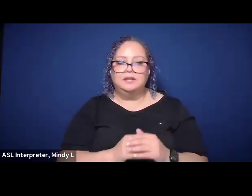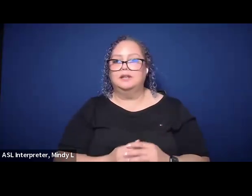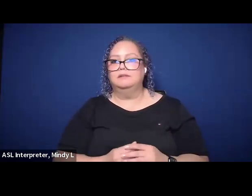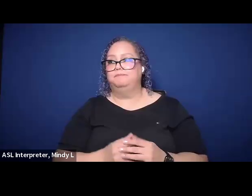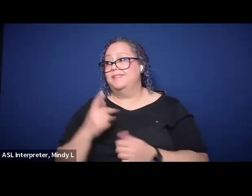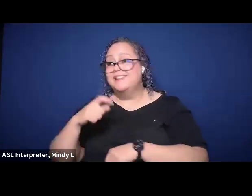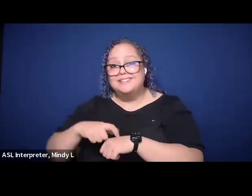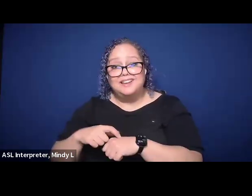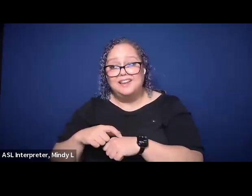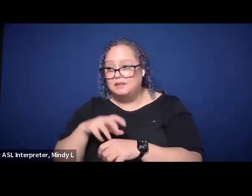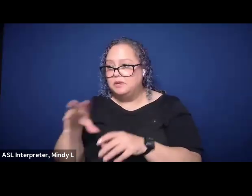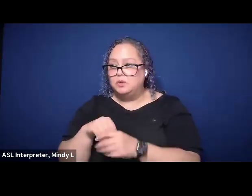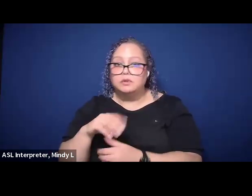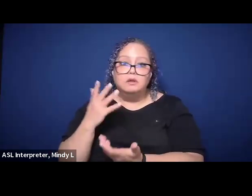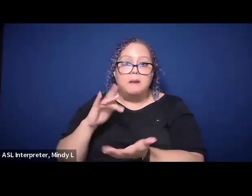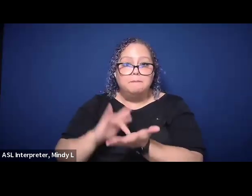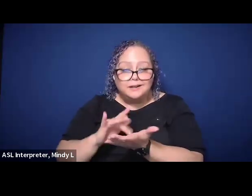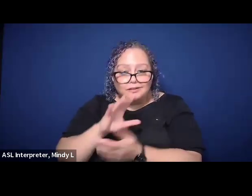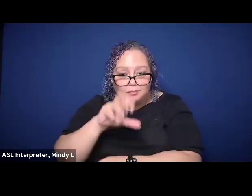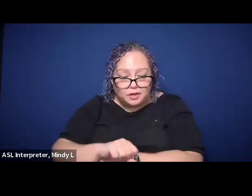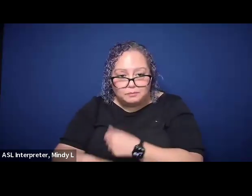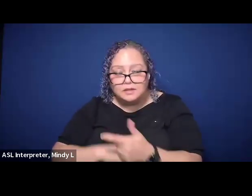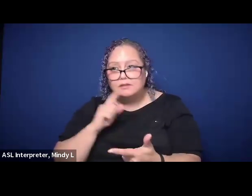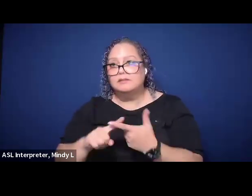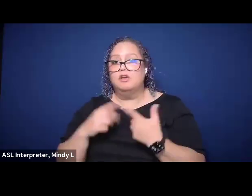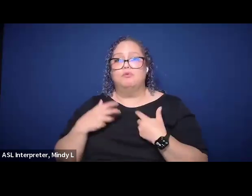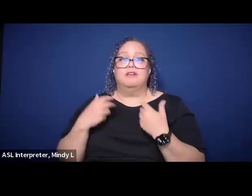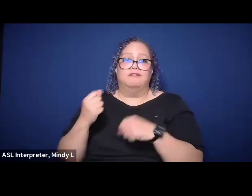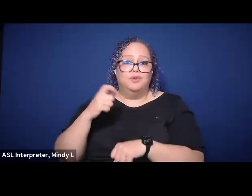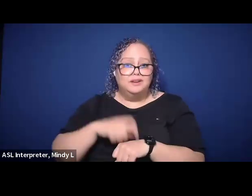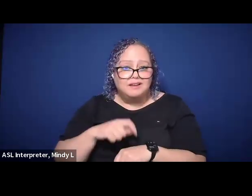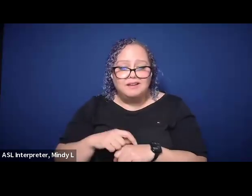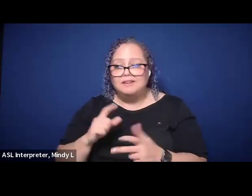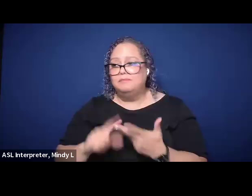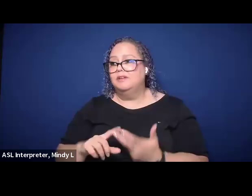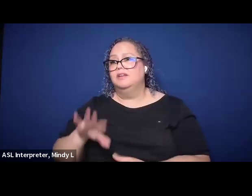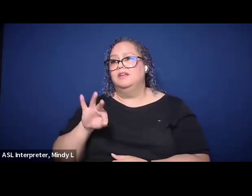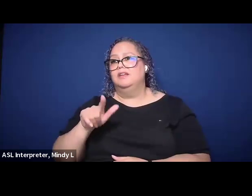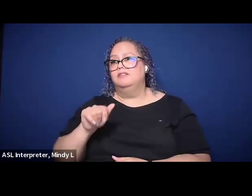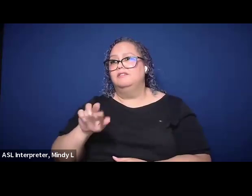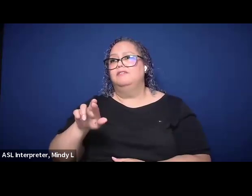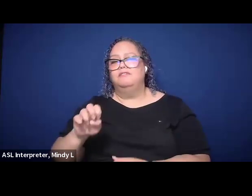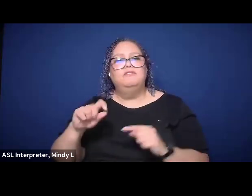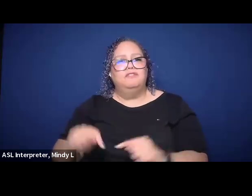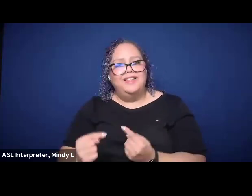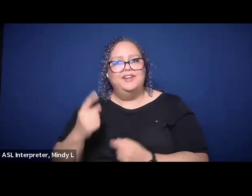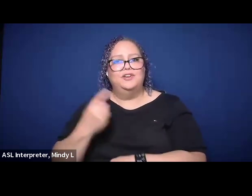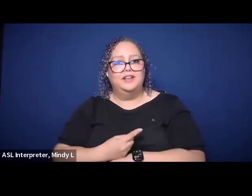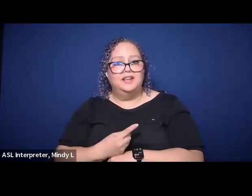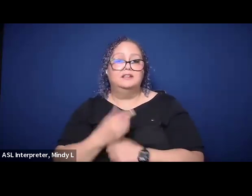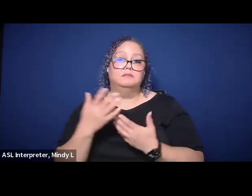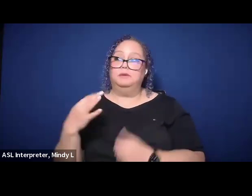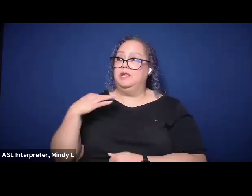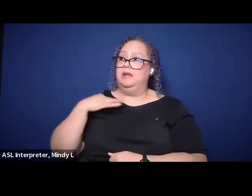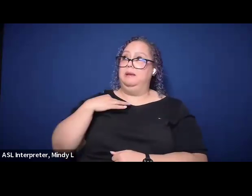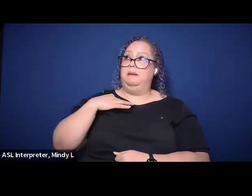appointments, recovery days, flare days, and money can be inconsistent or limited due to benefit cliffs or your fixed income. So